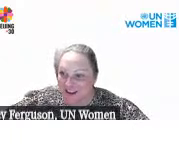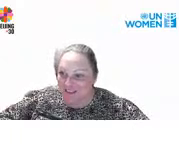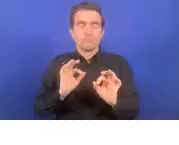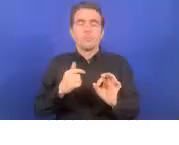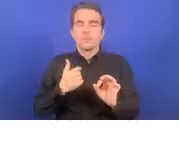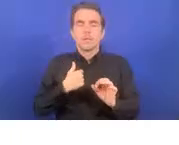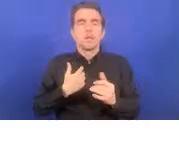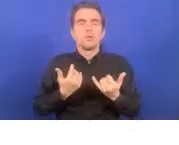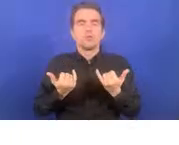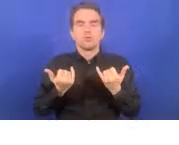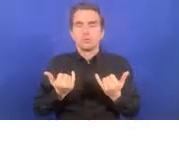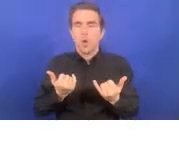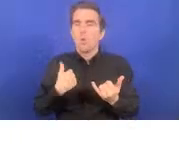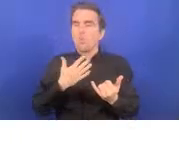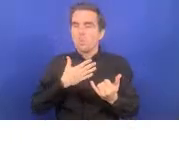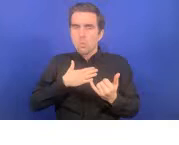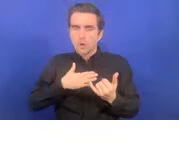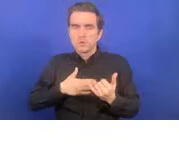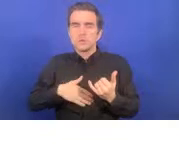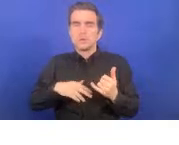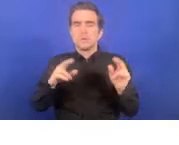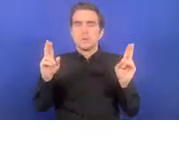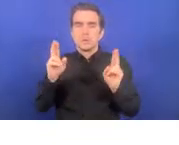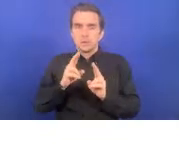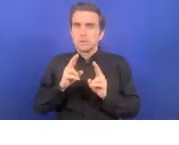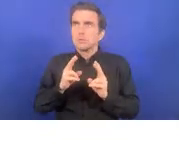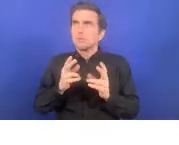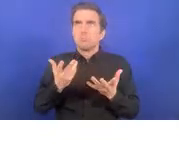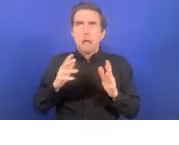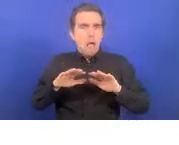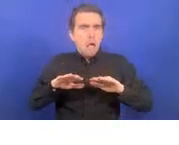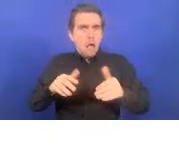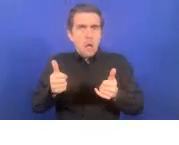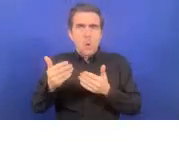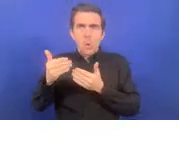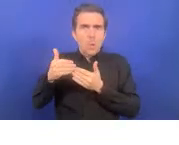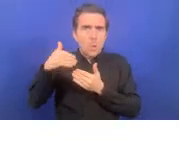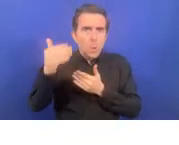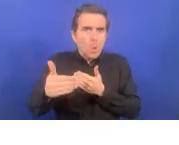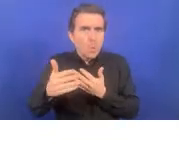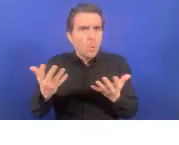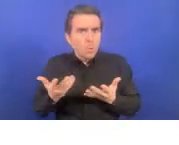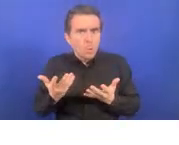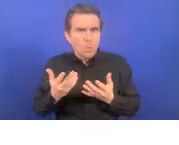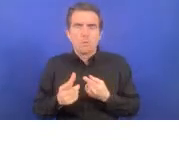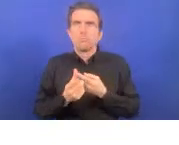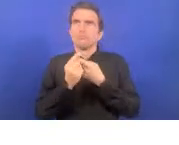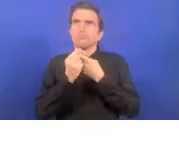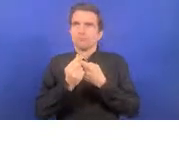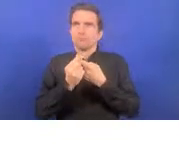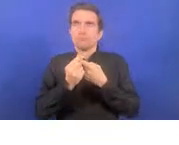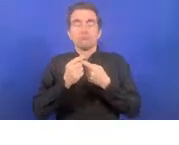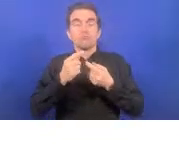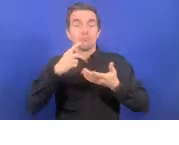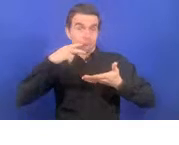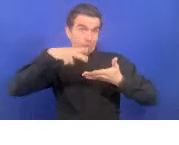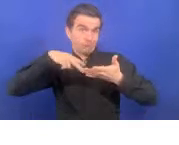guidelines, share the guidelines. You can find them in the chat. Please share the guidelines in the chat, read them, share